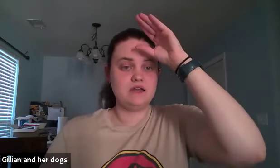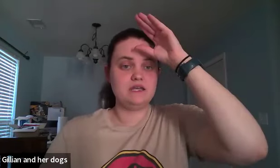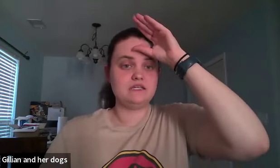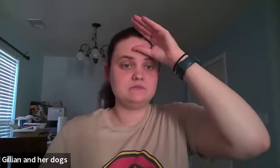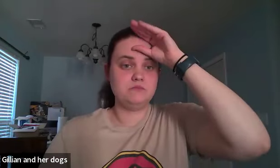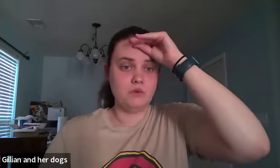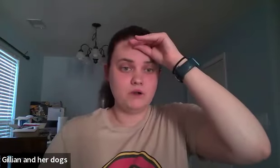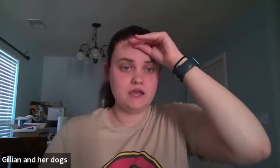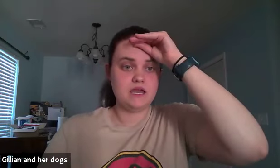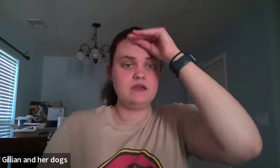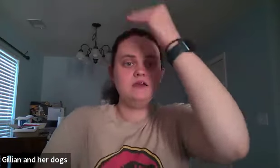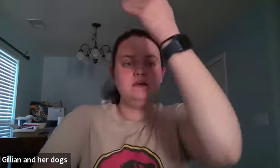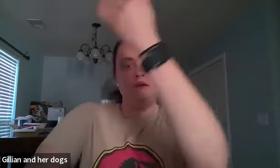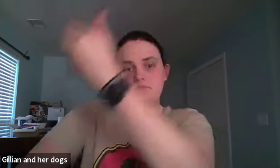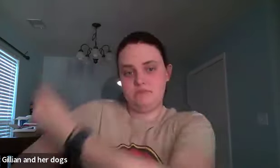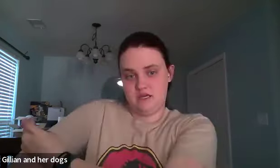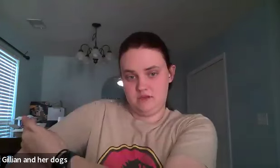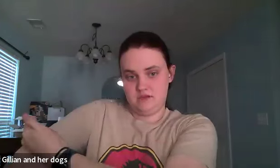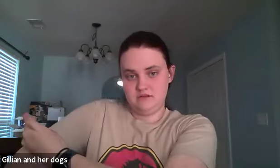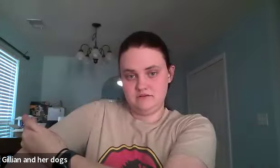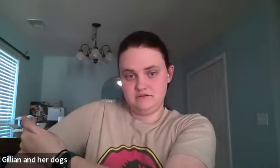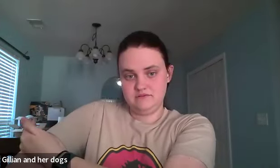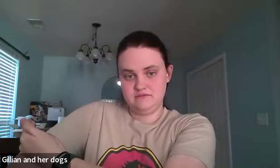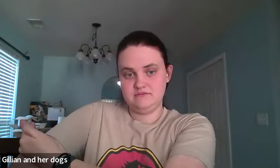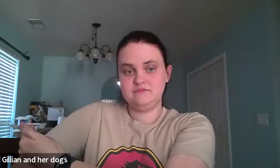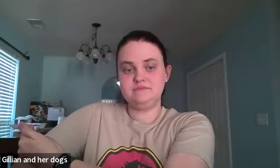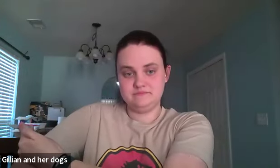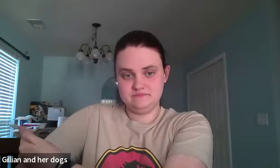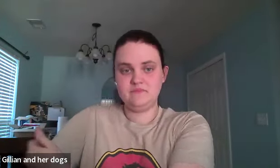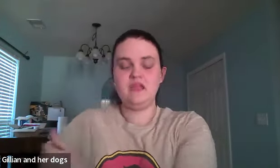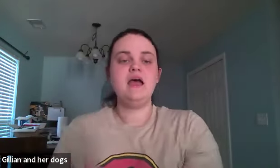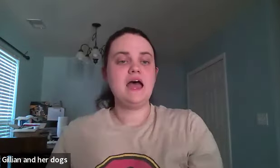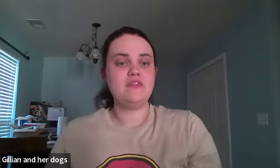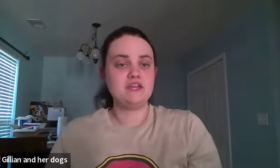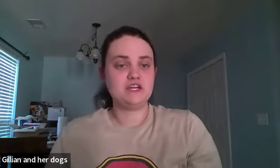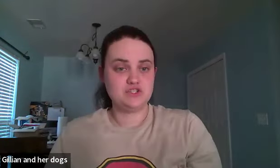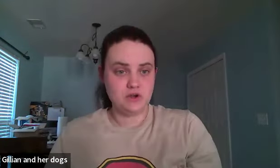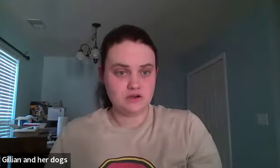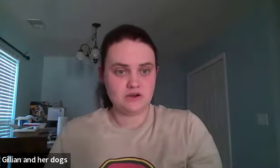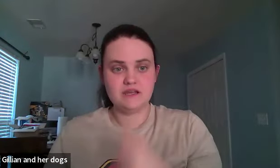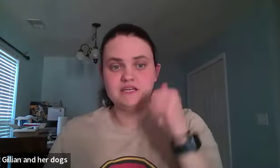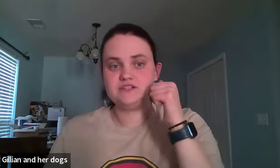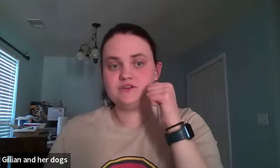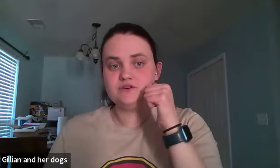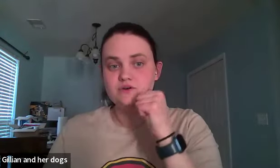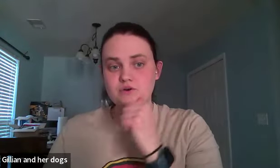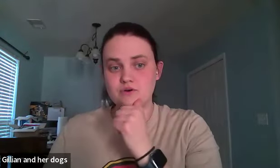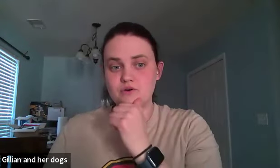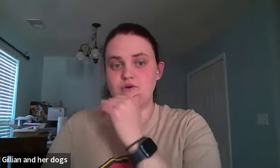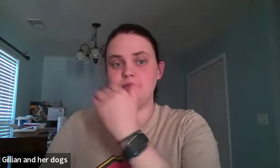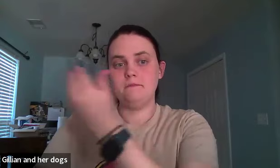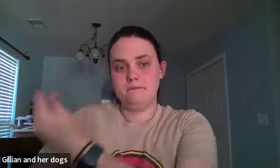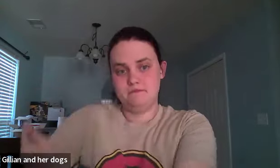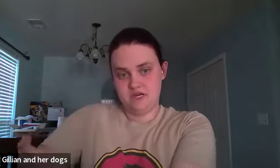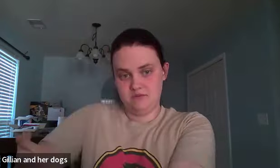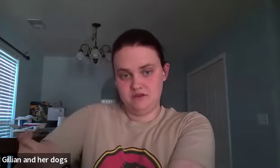son is boy, baby. And then daughter is girl,